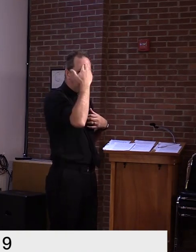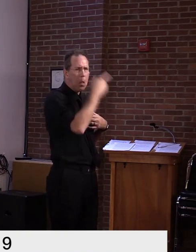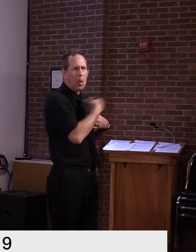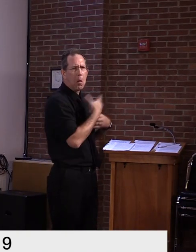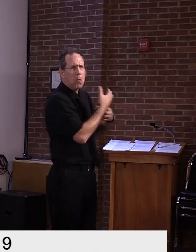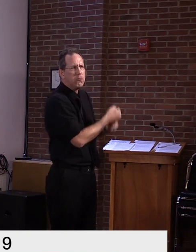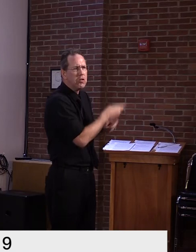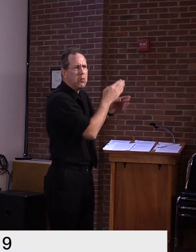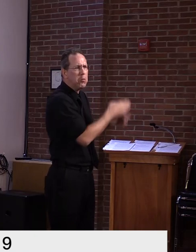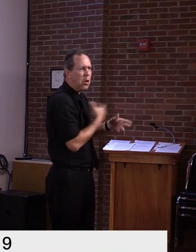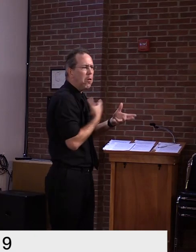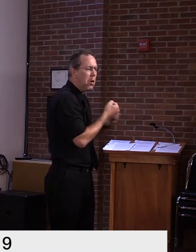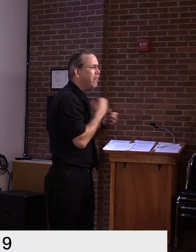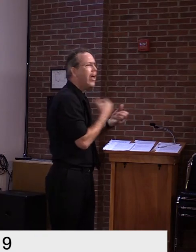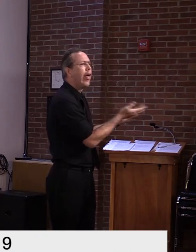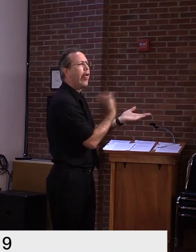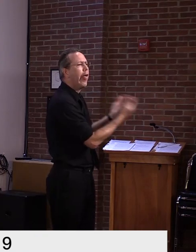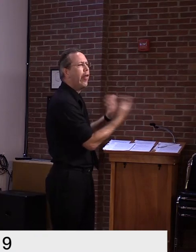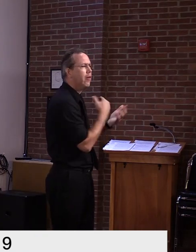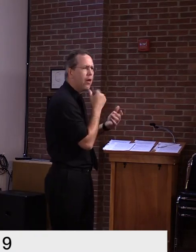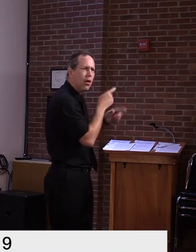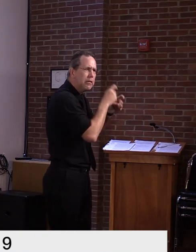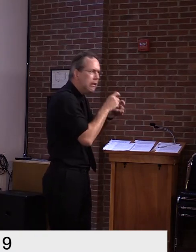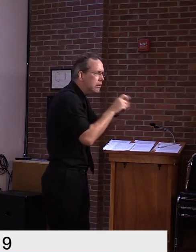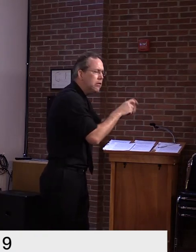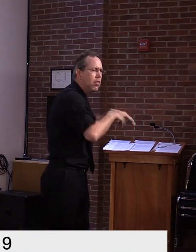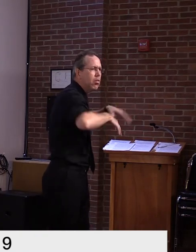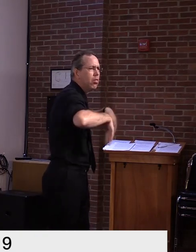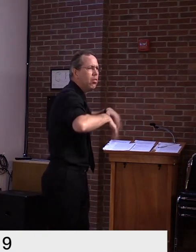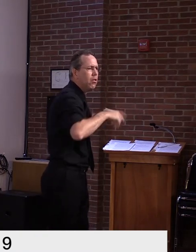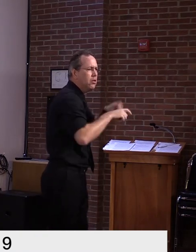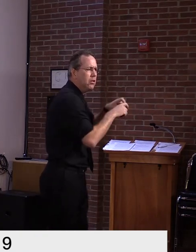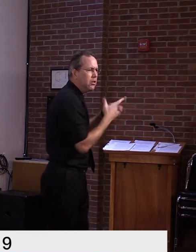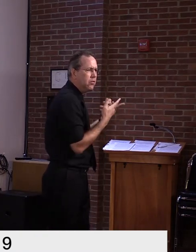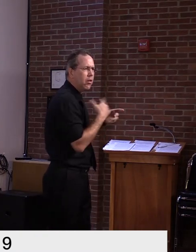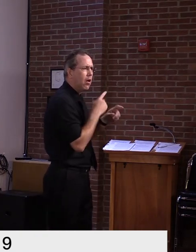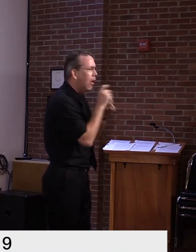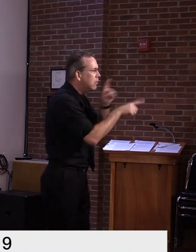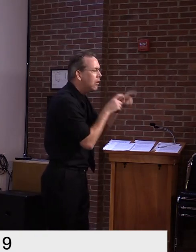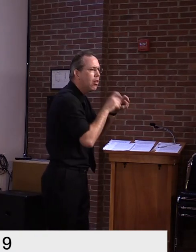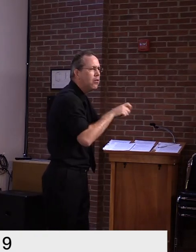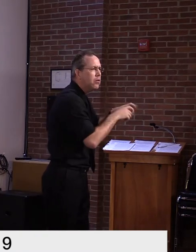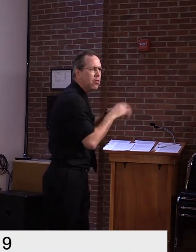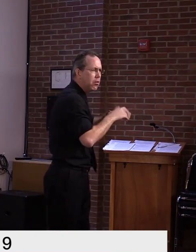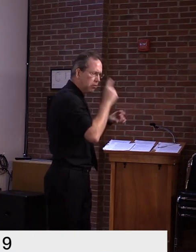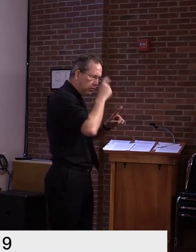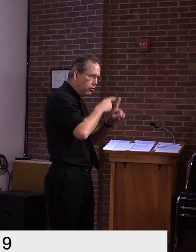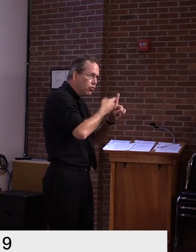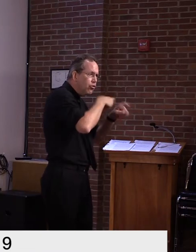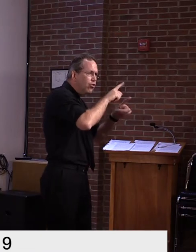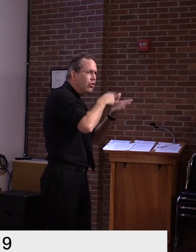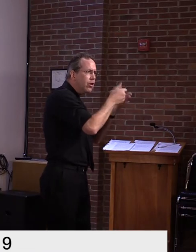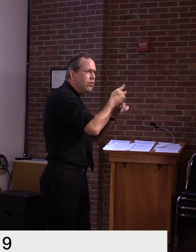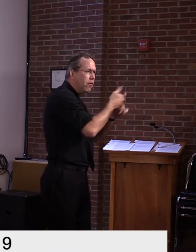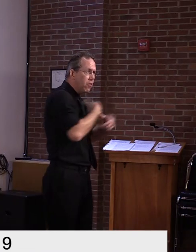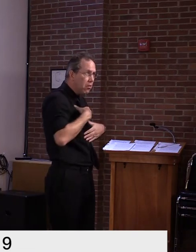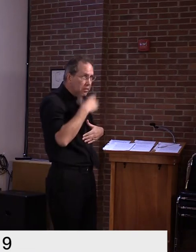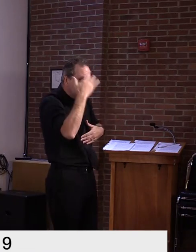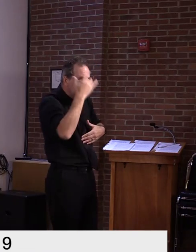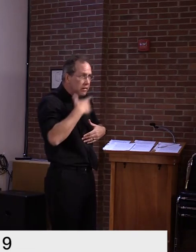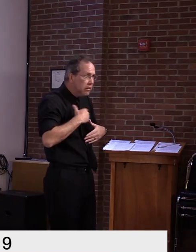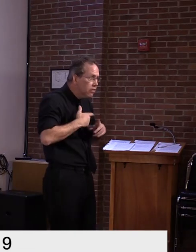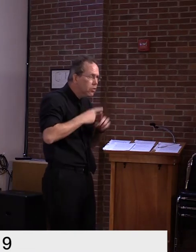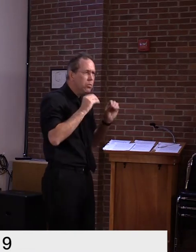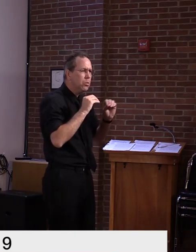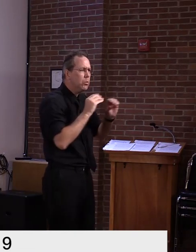universal testing policy. And again, you can see how that played out. Northern Vermont University has conducted about 1.3 tests per student,